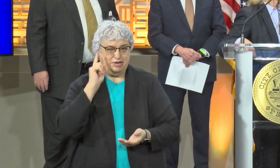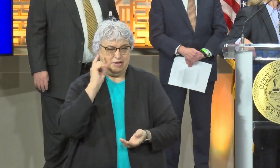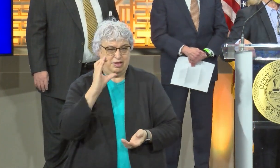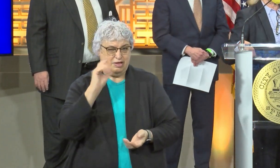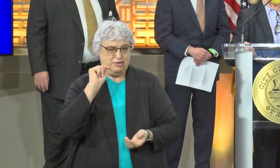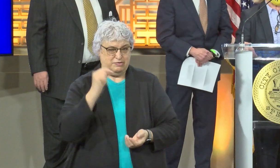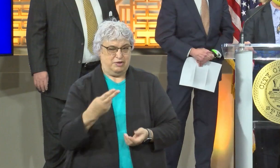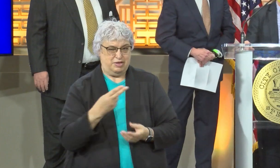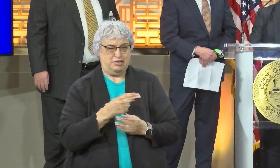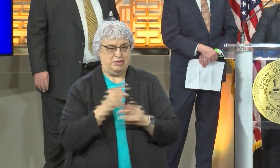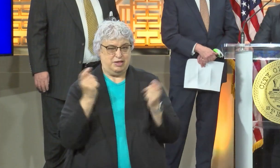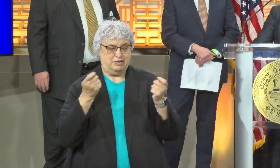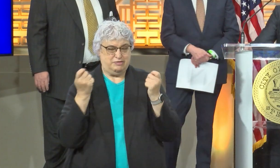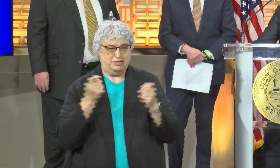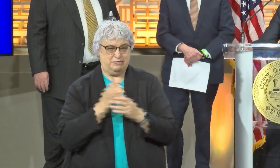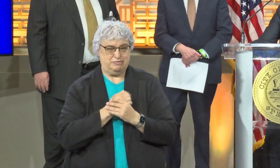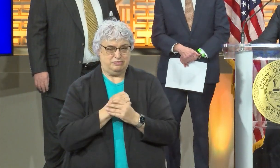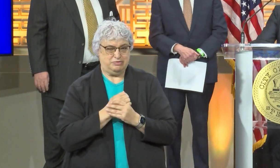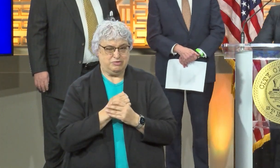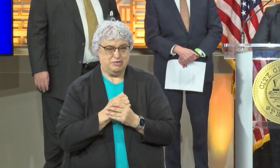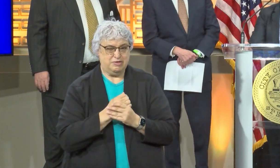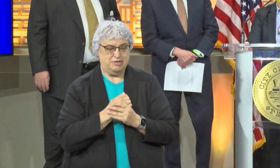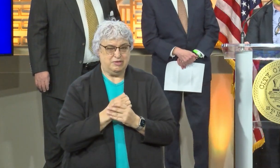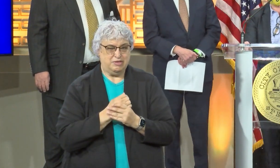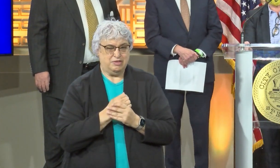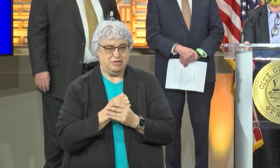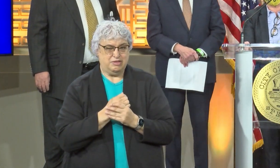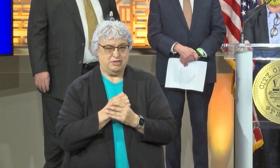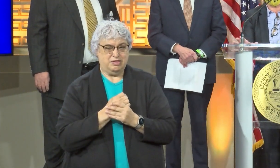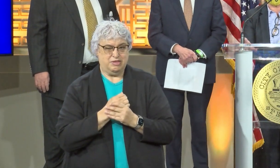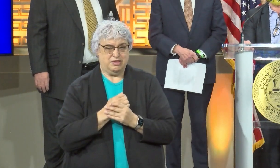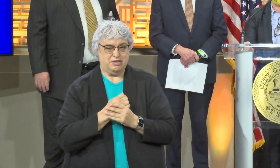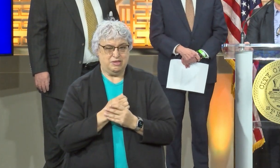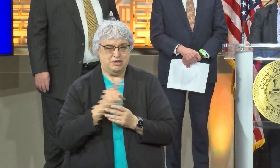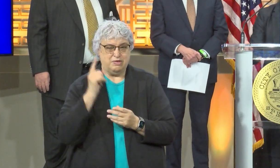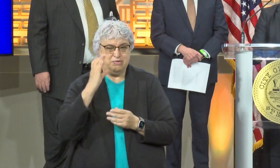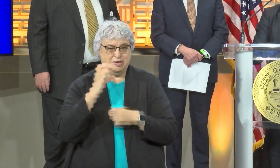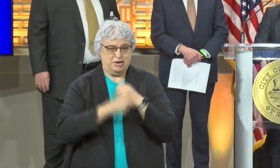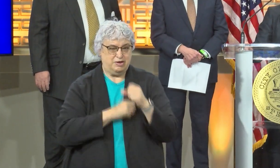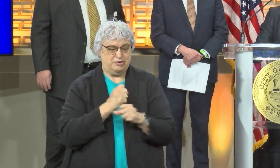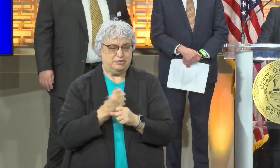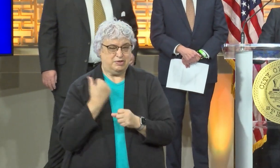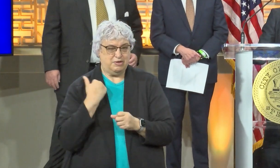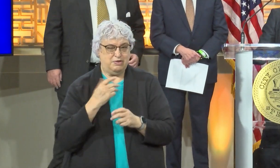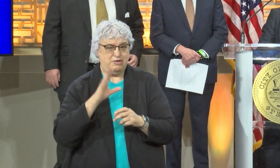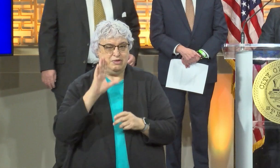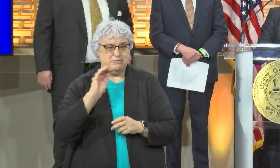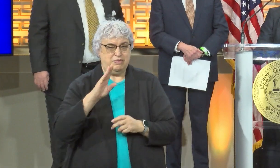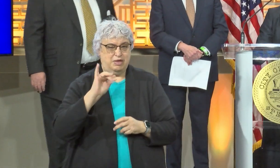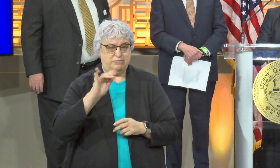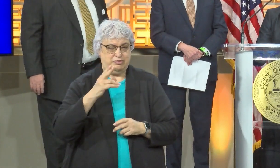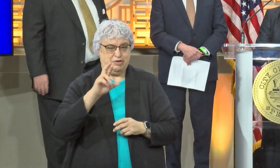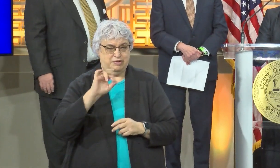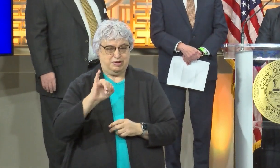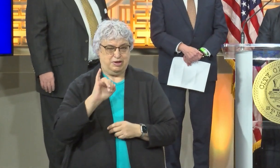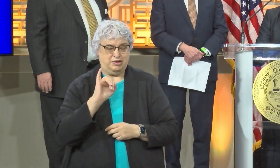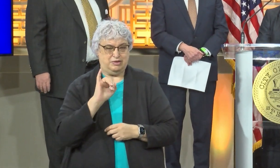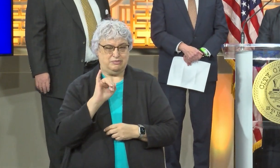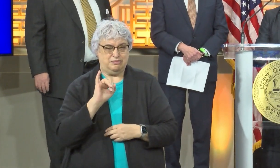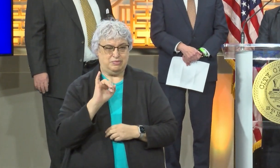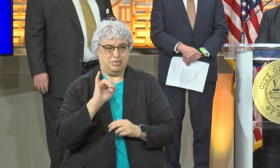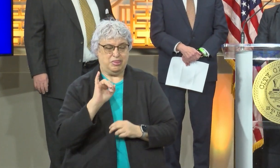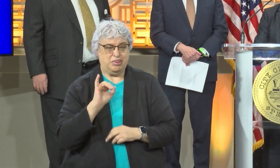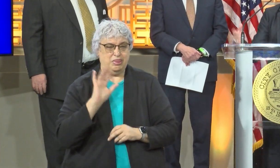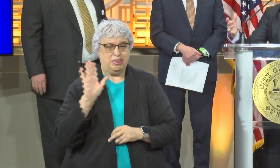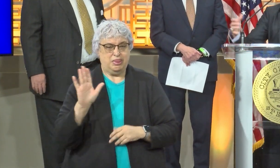100th anniversary, or 100 anniversaries 100 years ago. Bob Eury is what